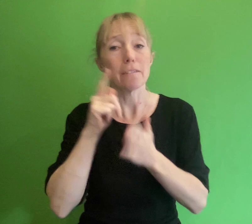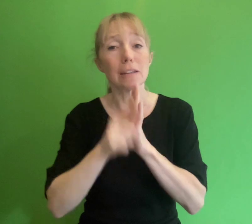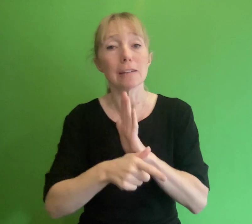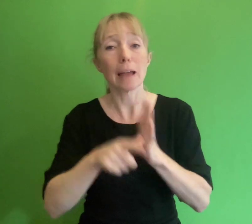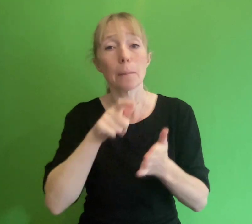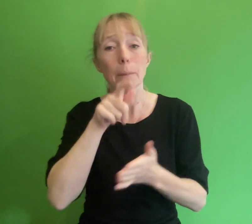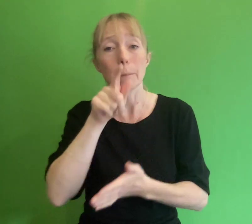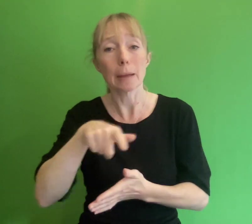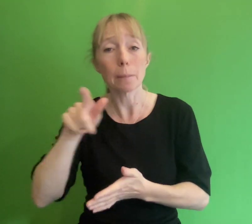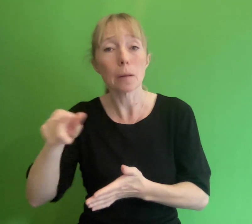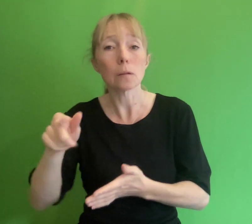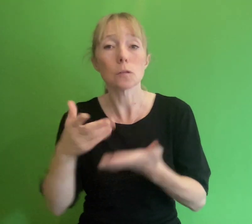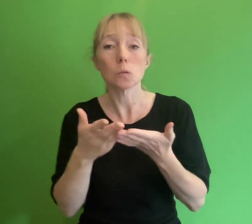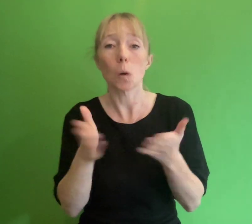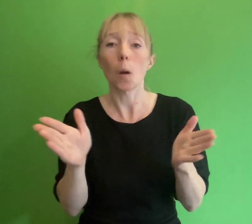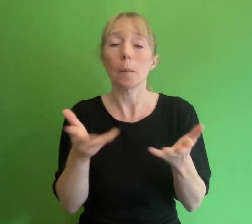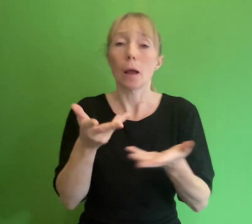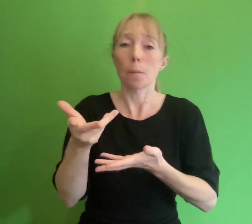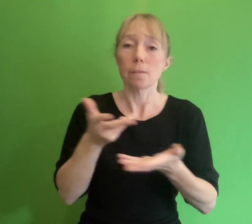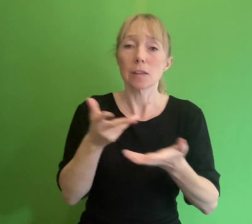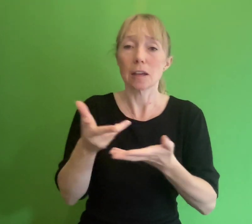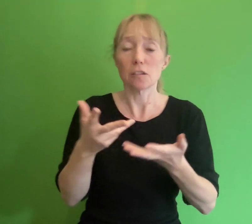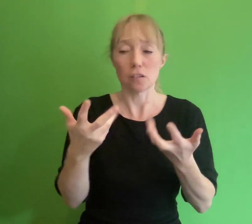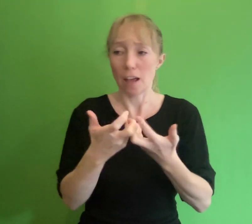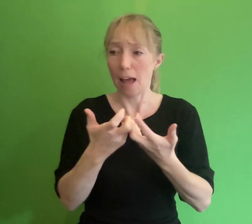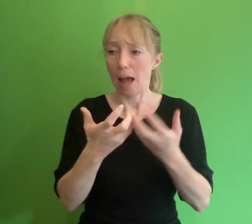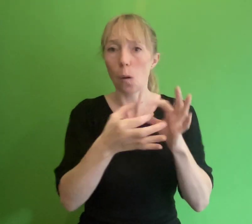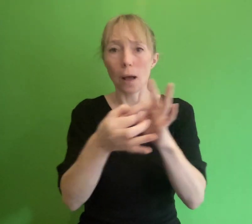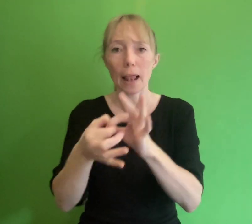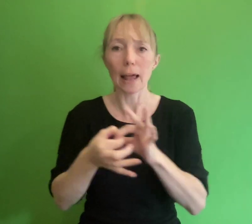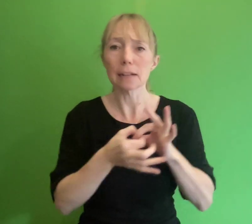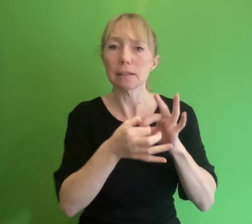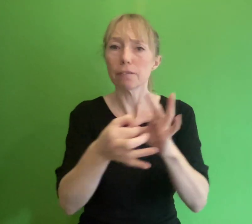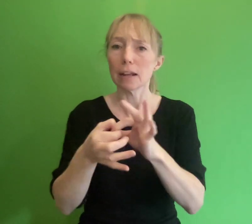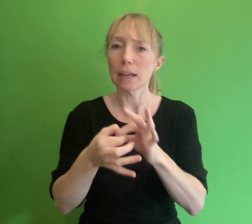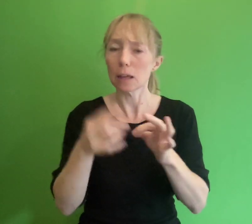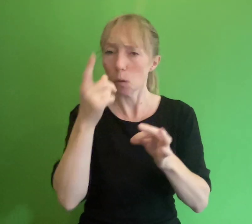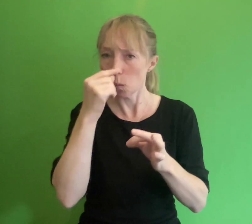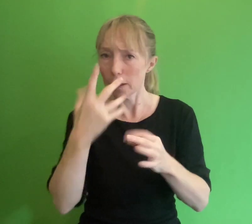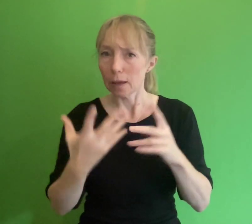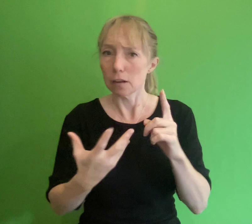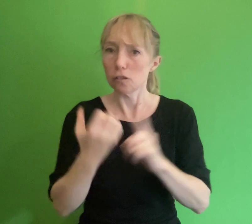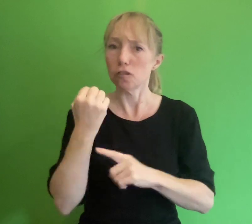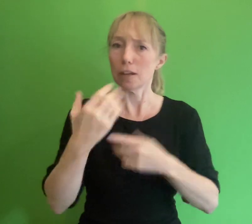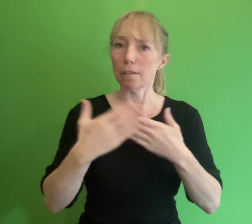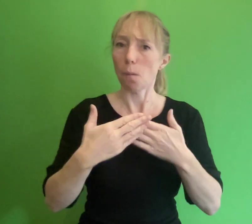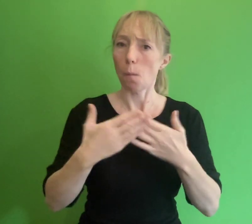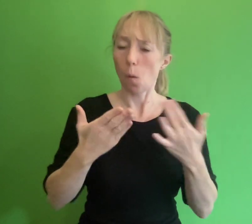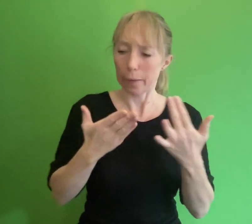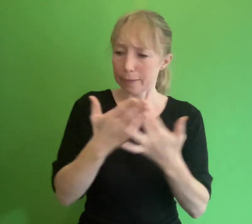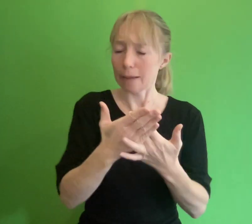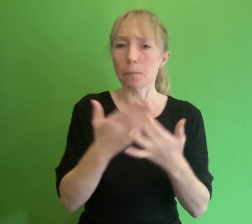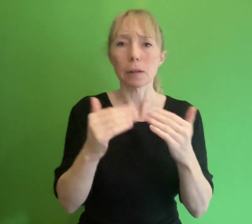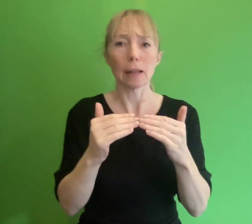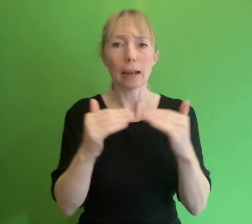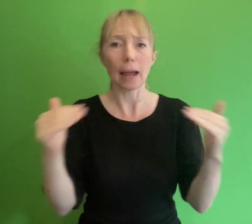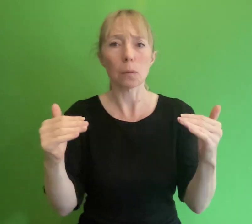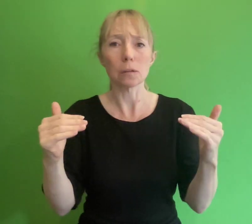dialogue on how, collectively, we can bring about a more accessible and equitable literature sector for deaf and